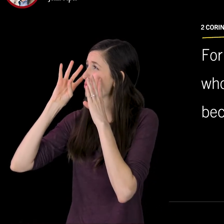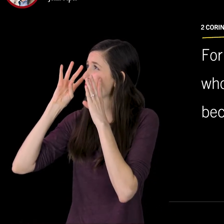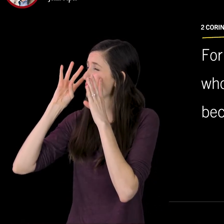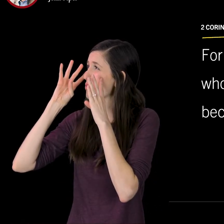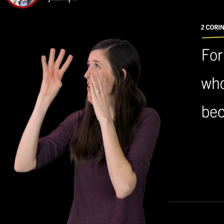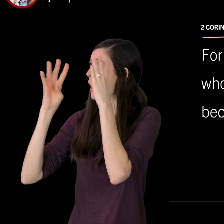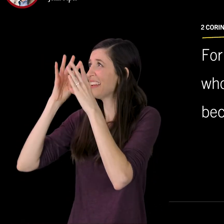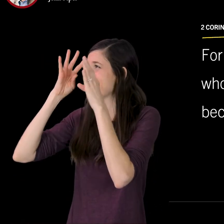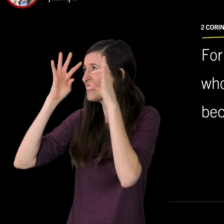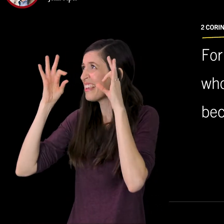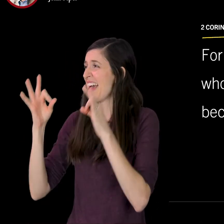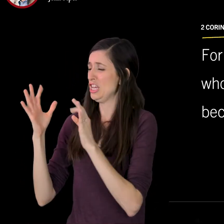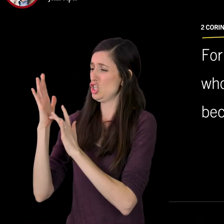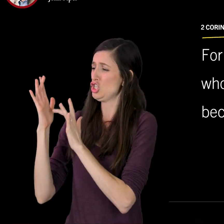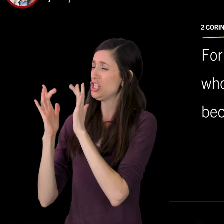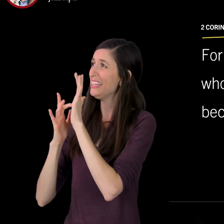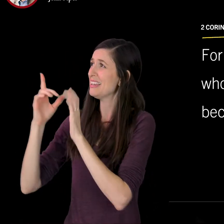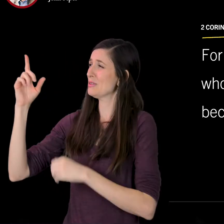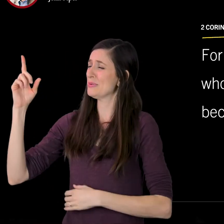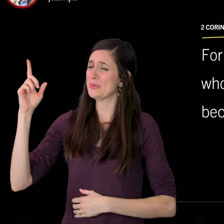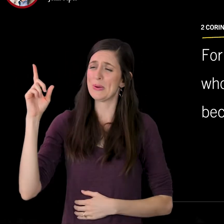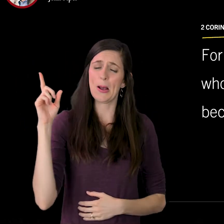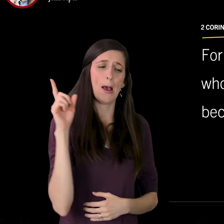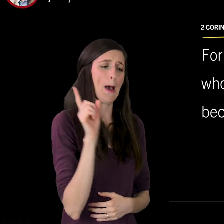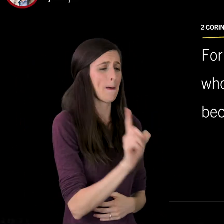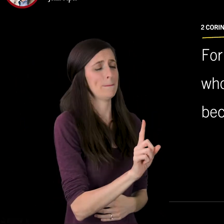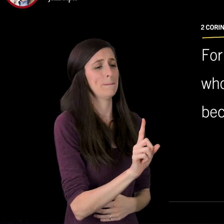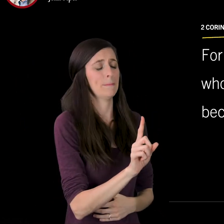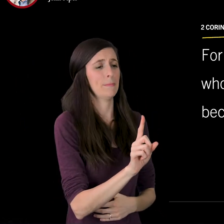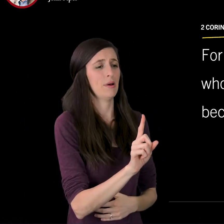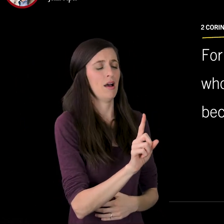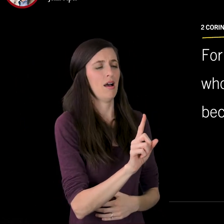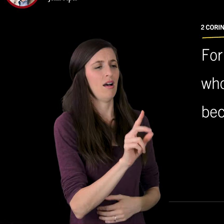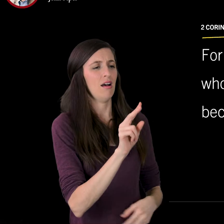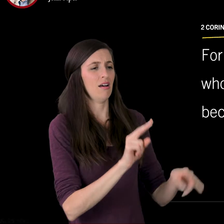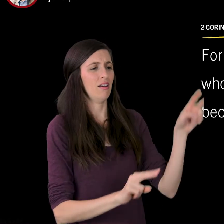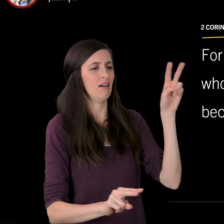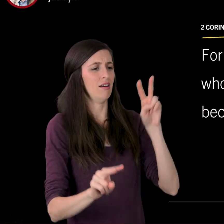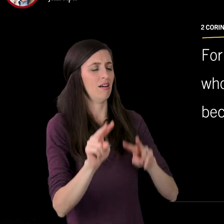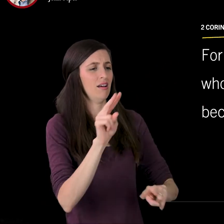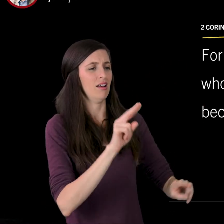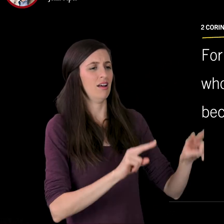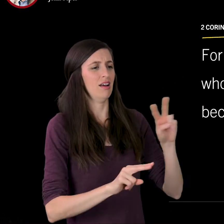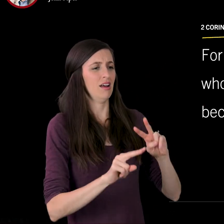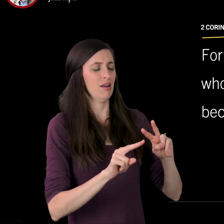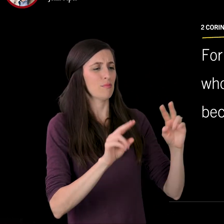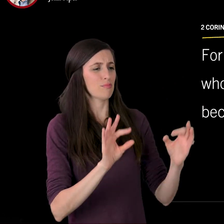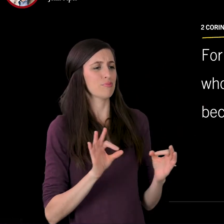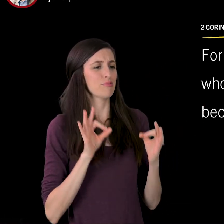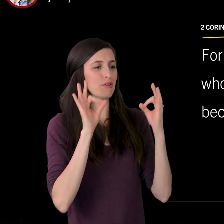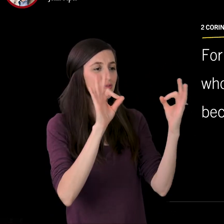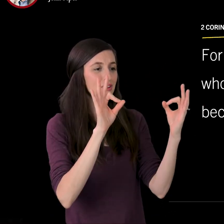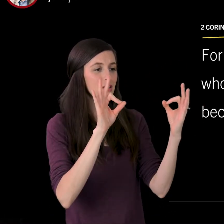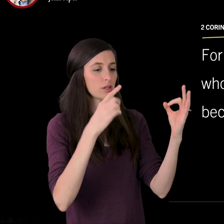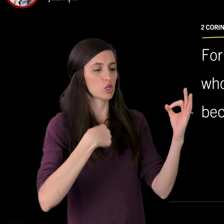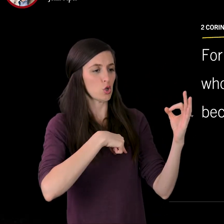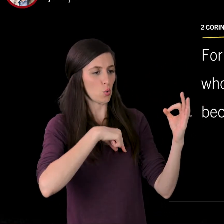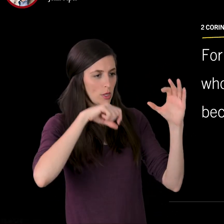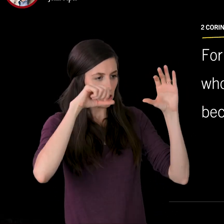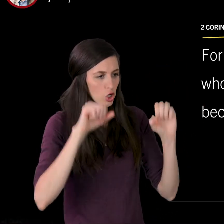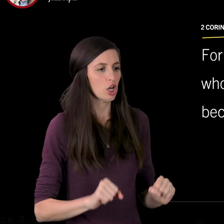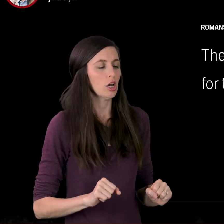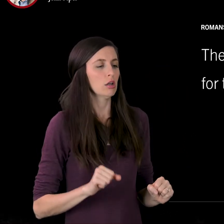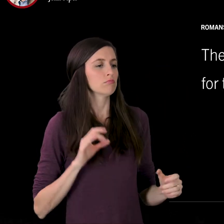who knew no sin so that in Him, in Him we might become the righteousness of God.